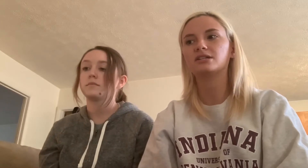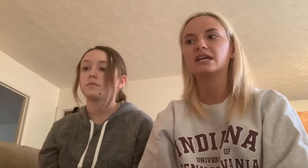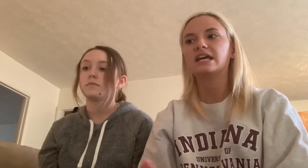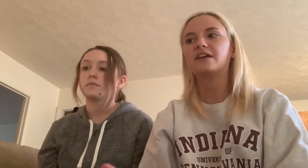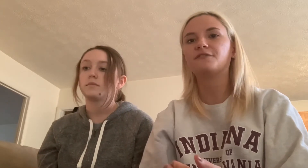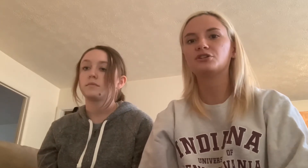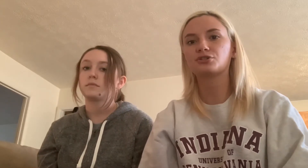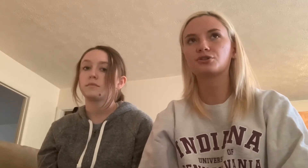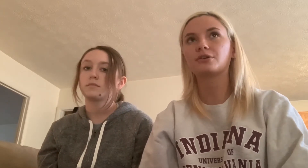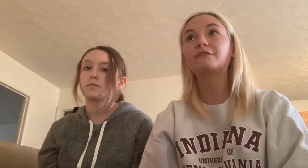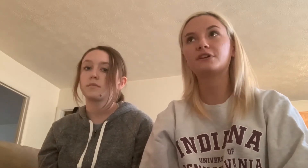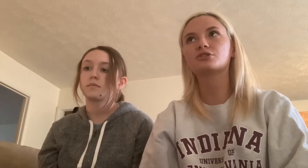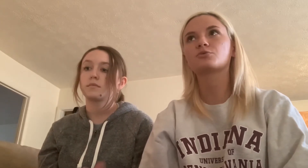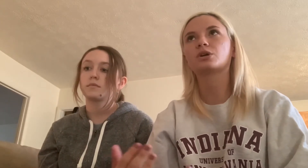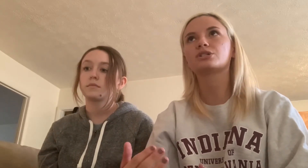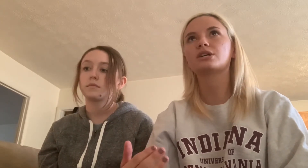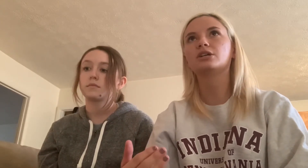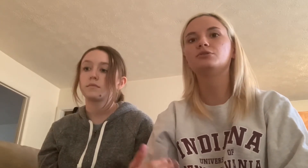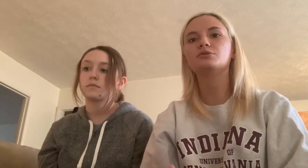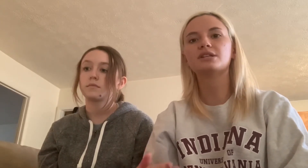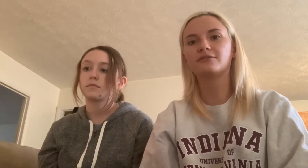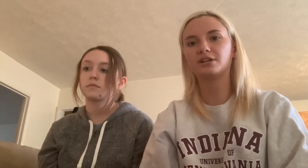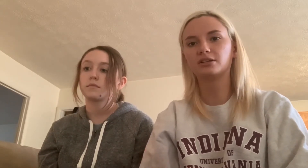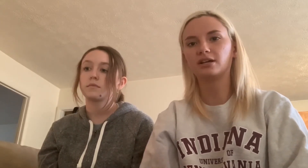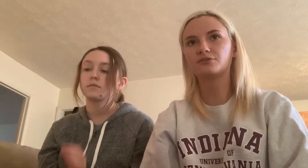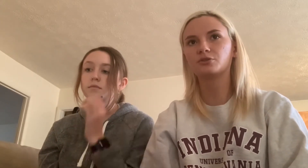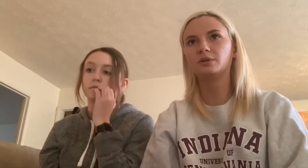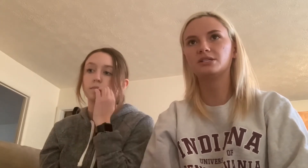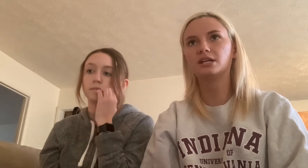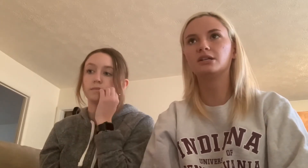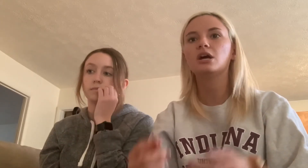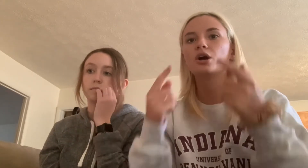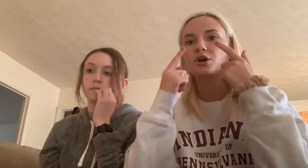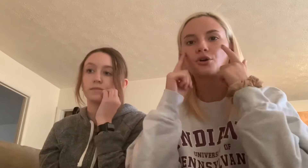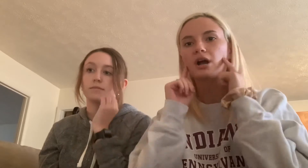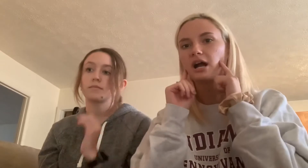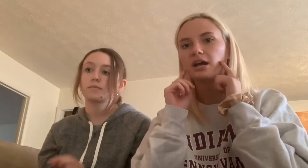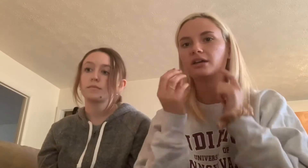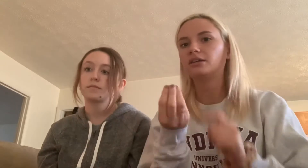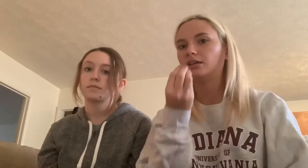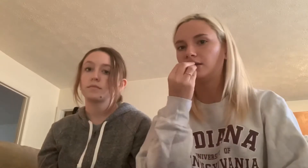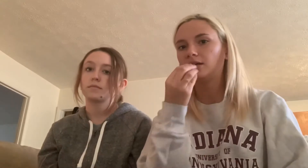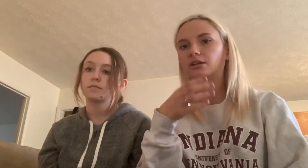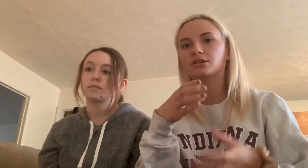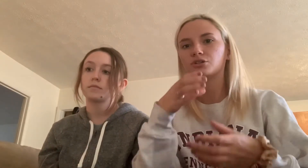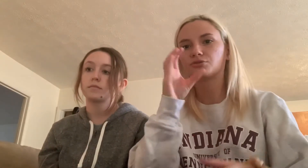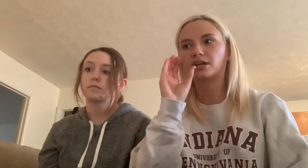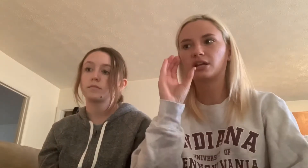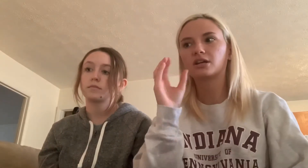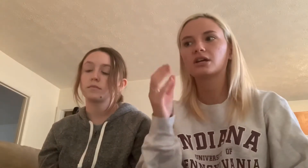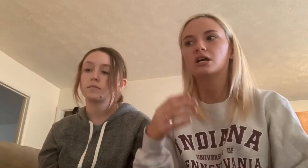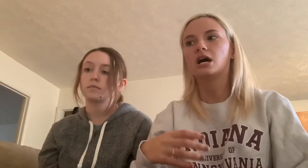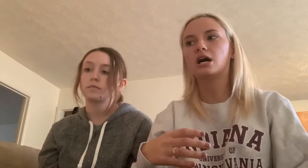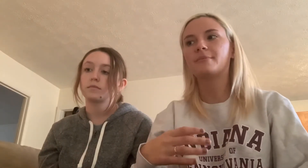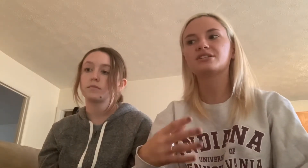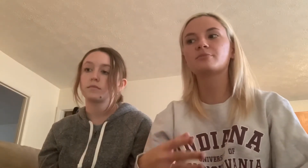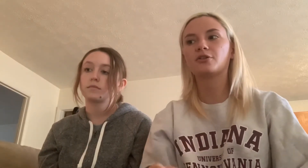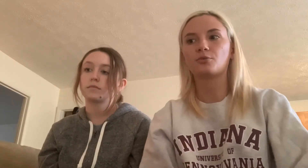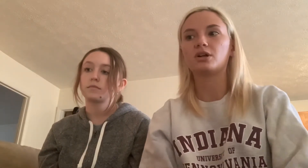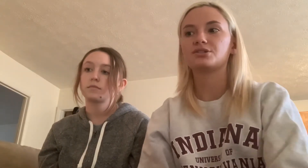it features words that you'd use in everyday life. So we did cry, eat, drink, and some other ones that would